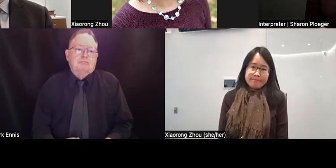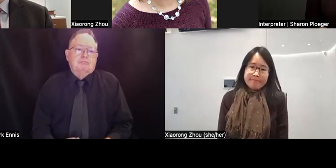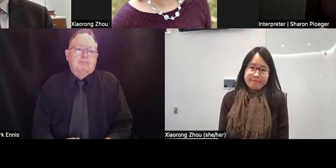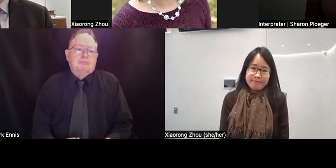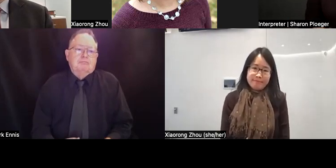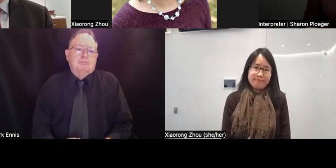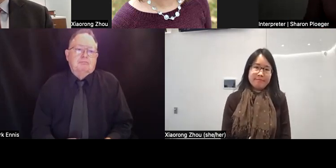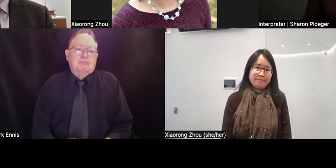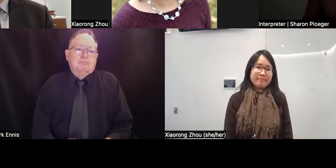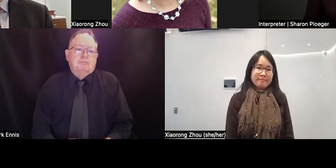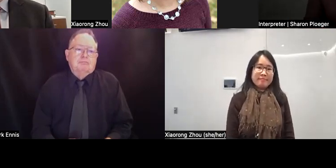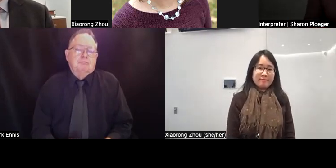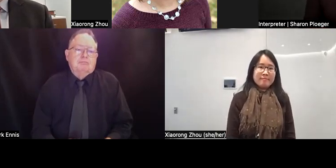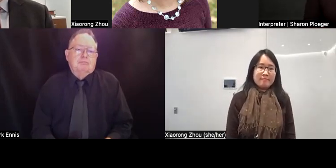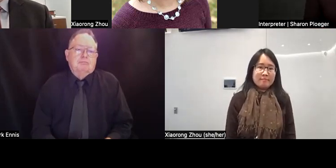camp.